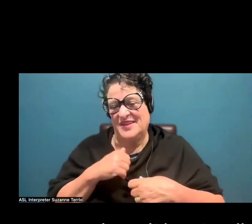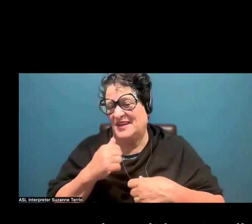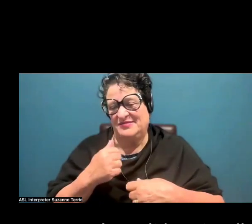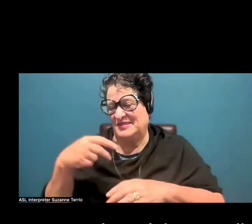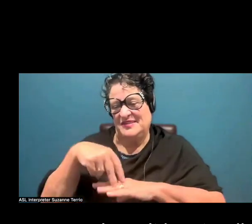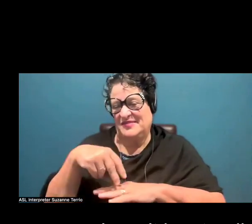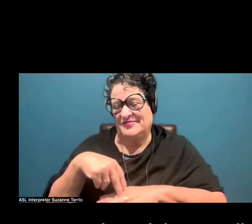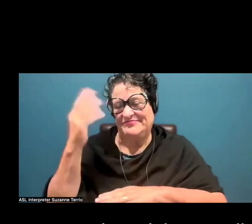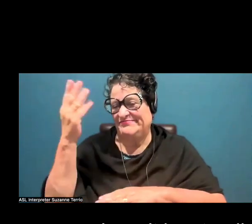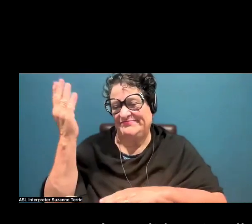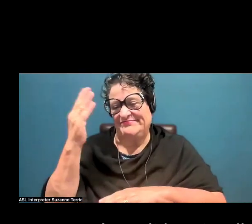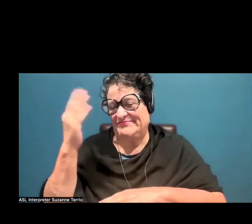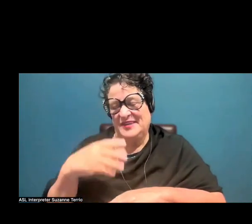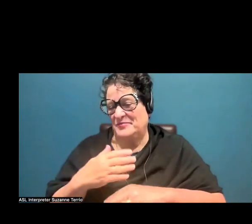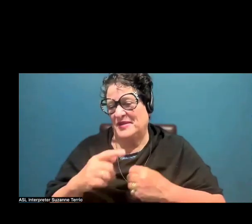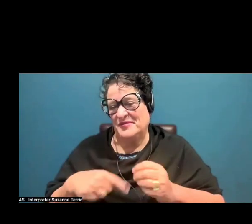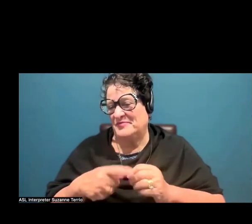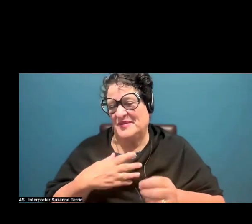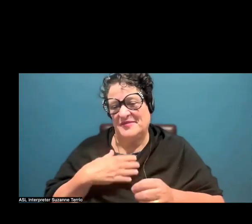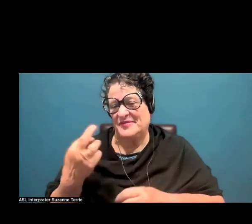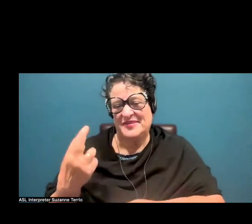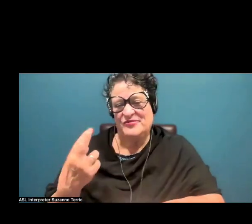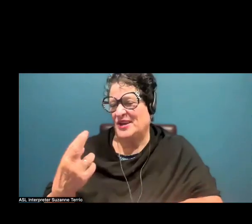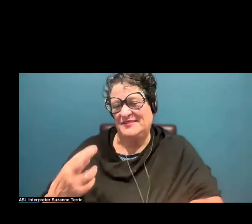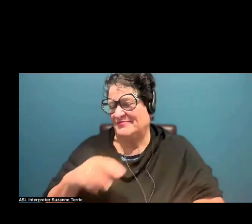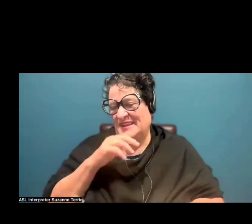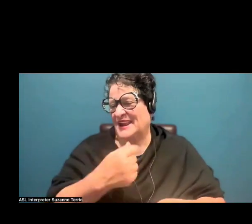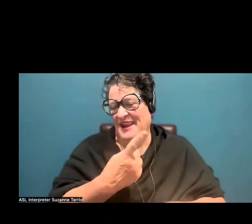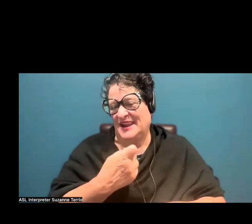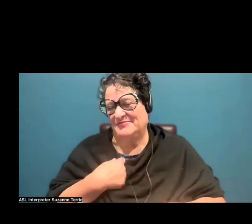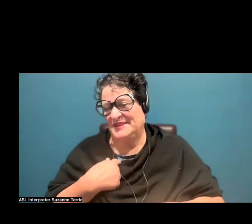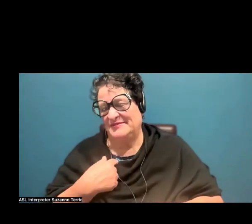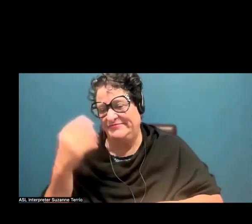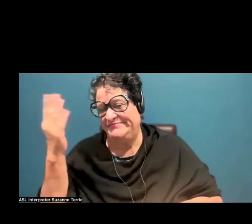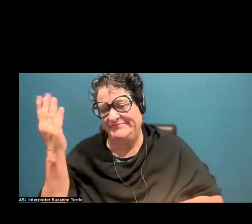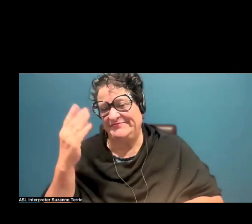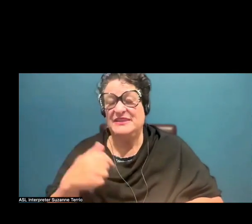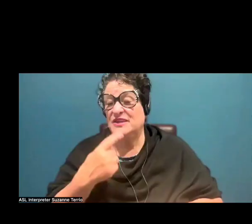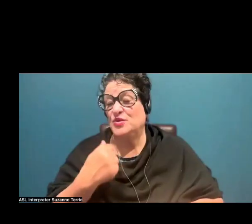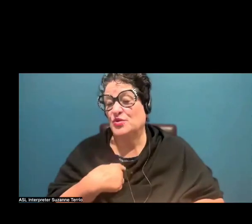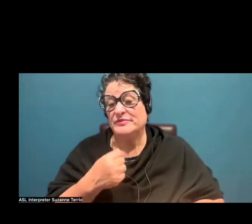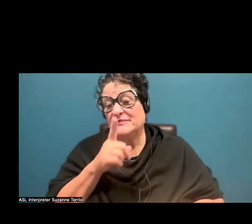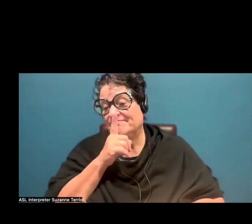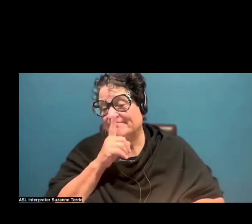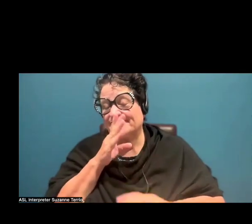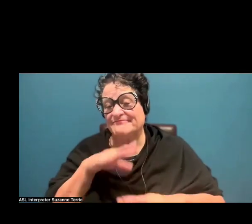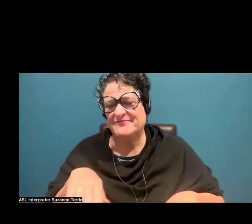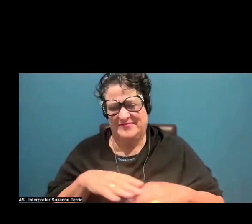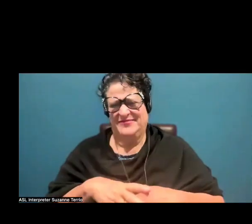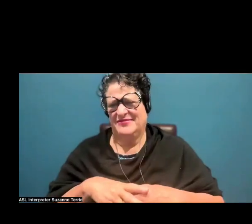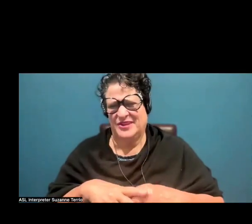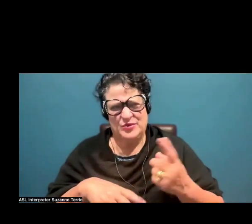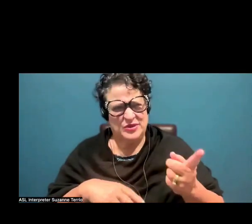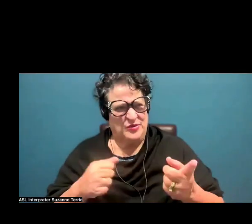up there telling everyone about my best friends. They didn't ask me to speak. No, they asked me not to speak. What were they afraid they'd